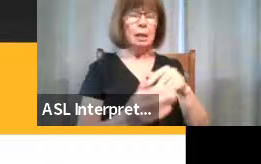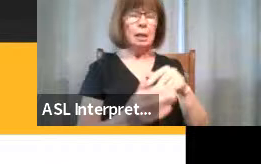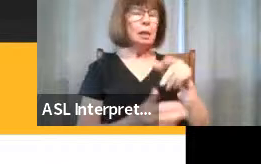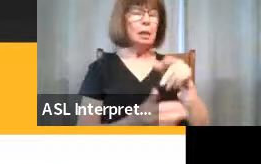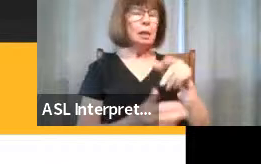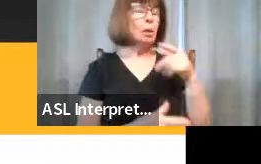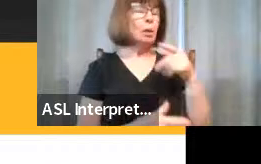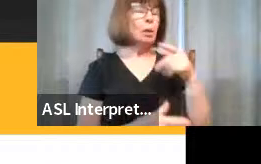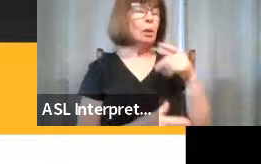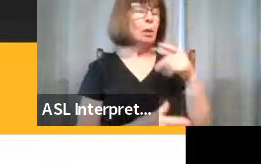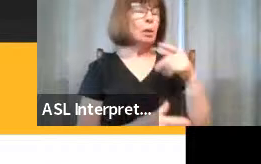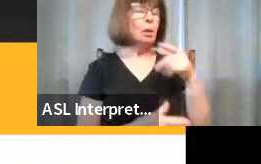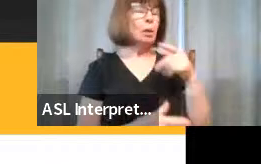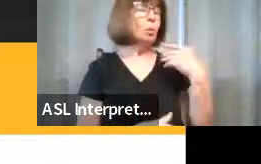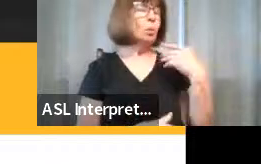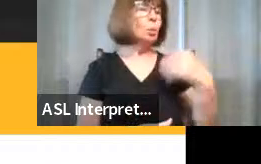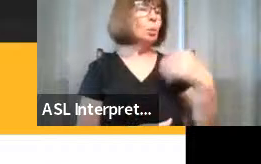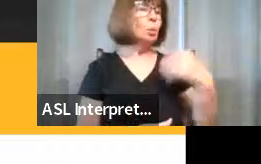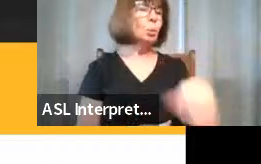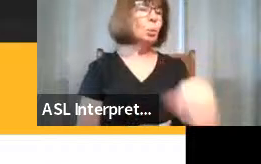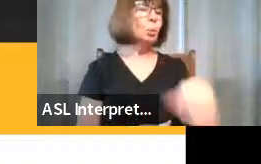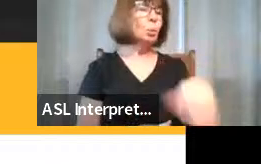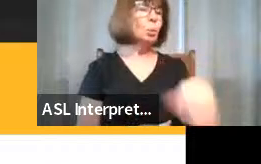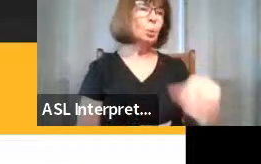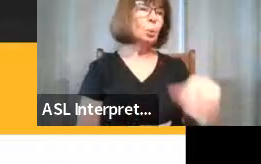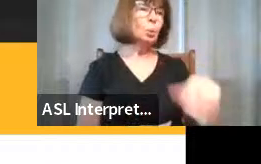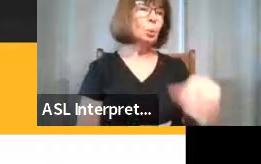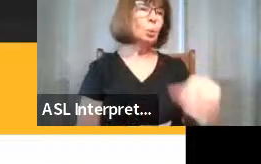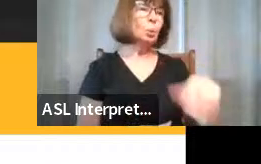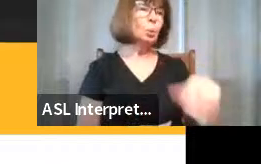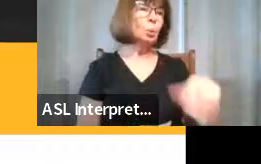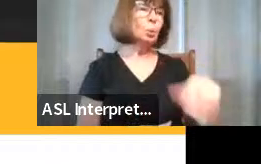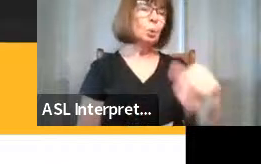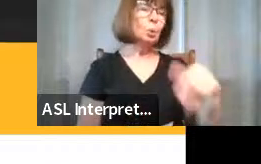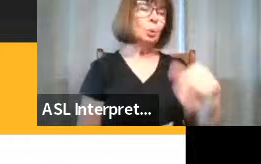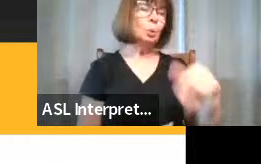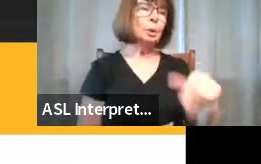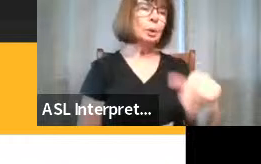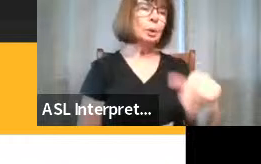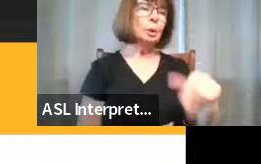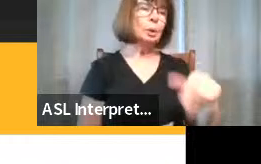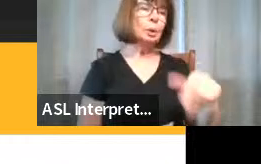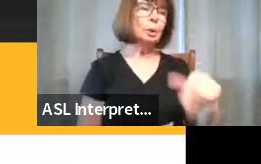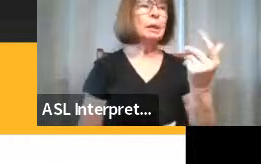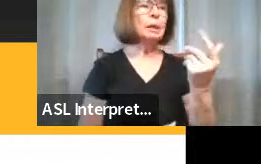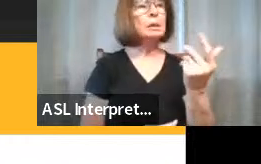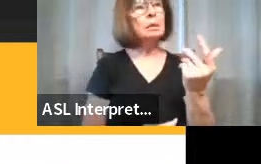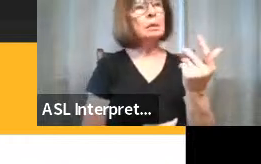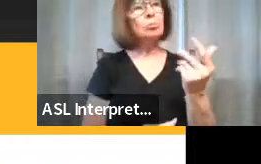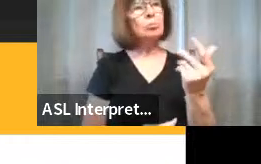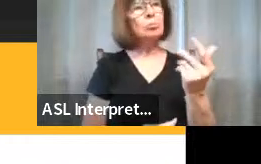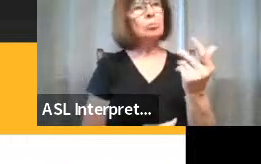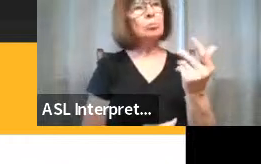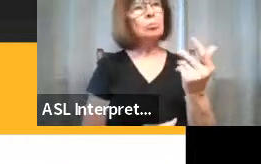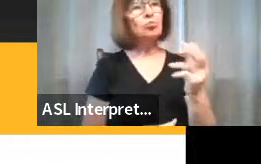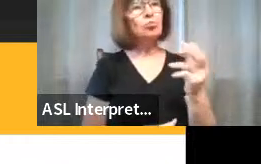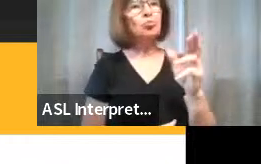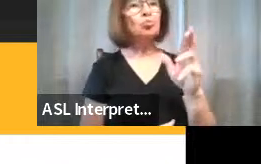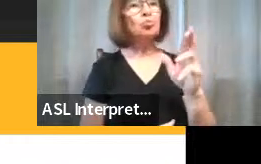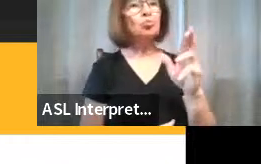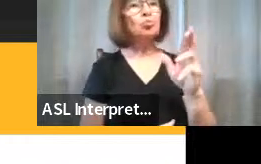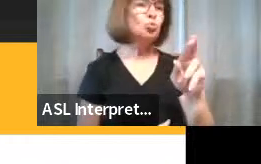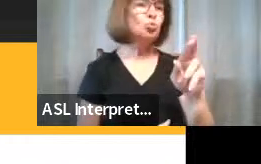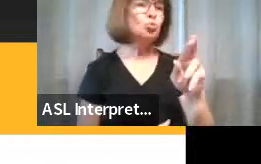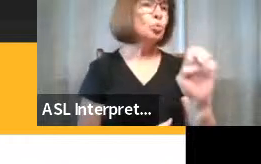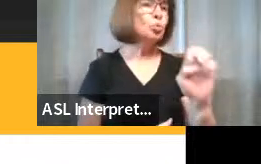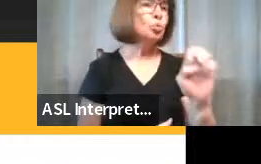as severe as smallpox. The monkeypox infection can start with flu-like symptoms, and those are